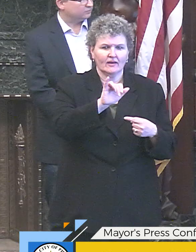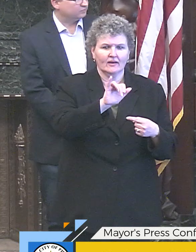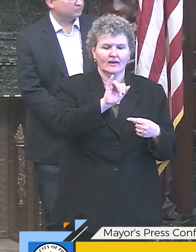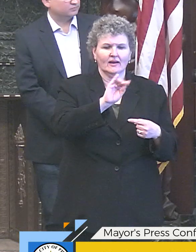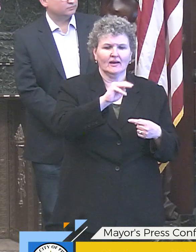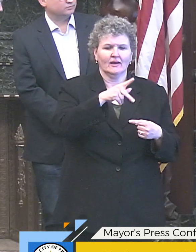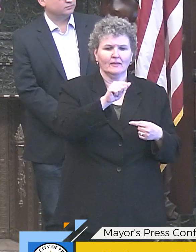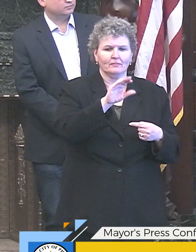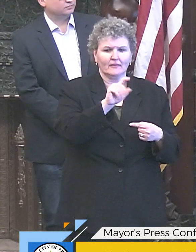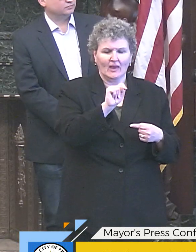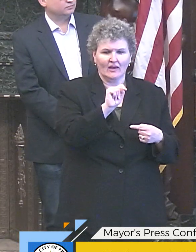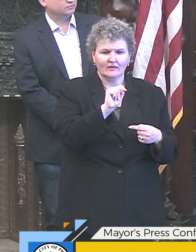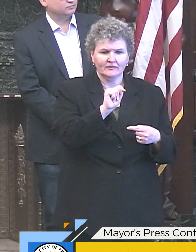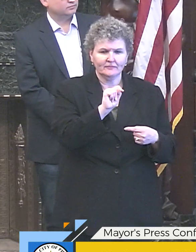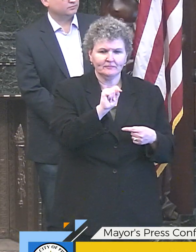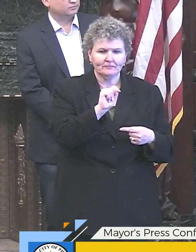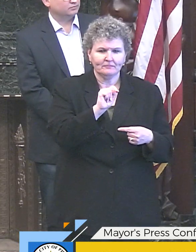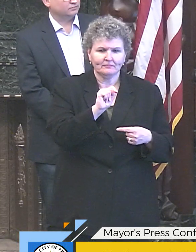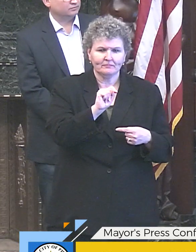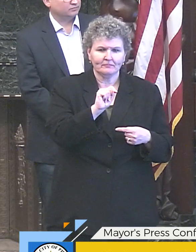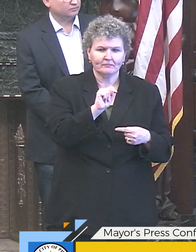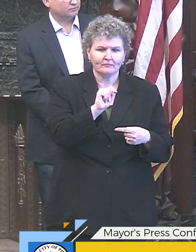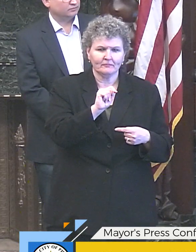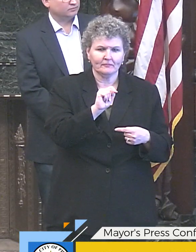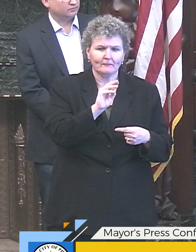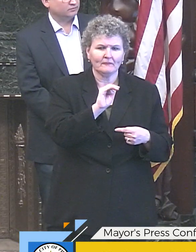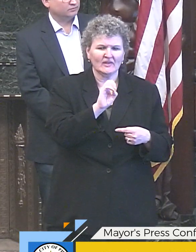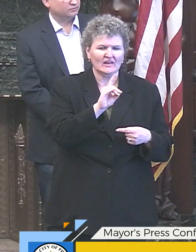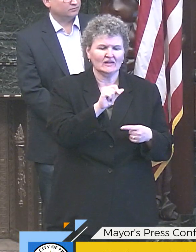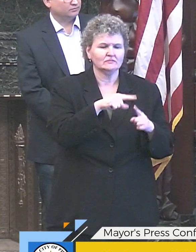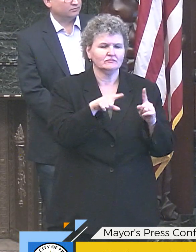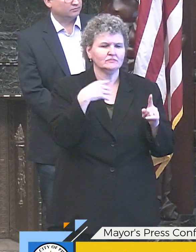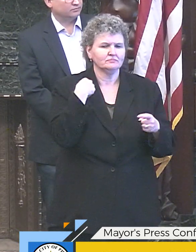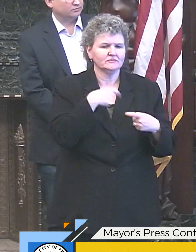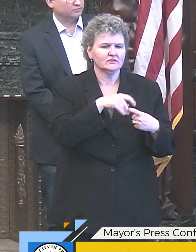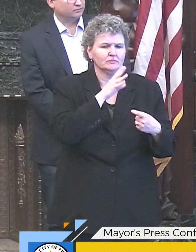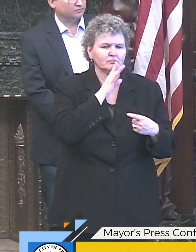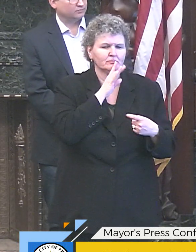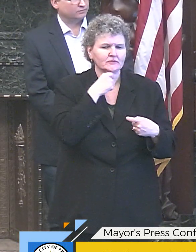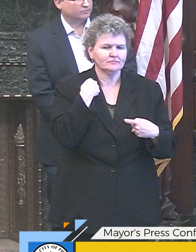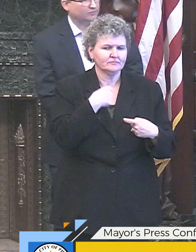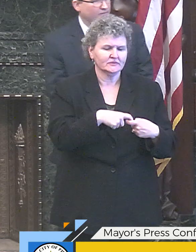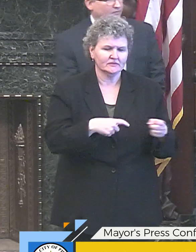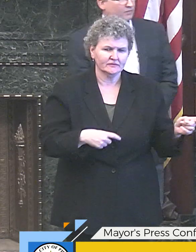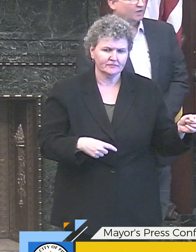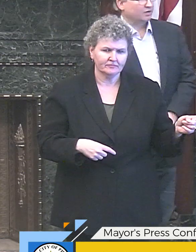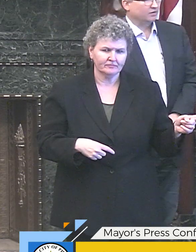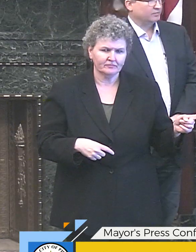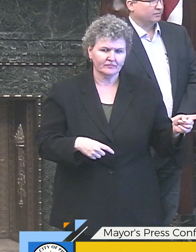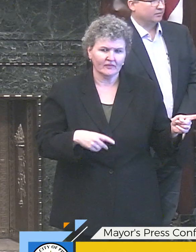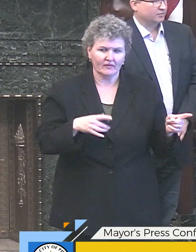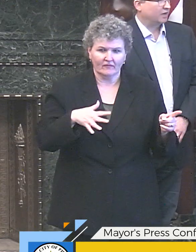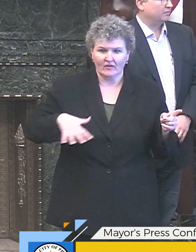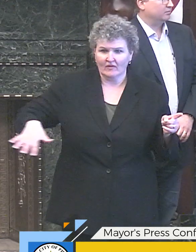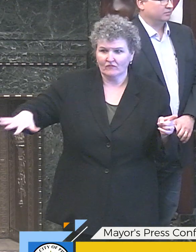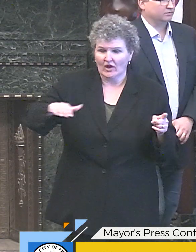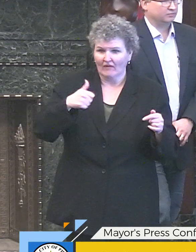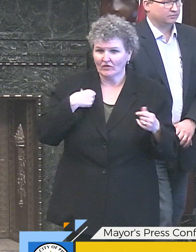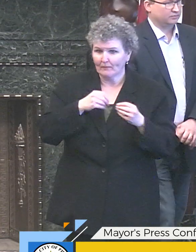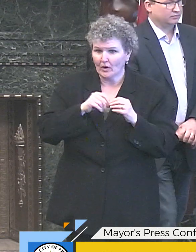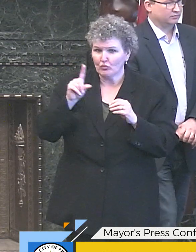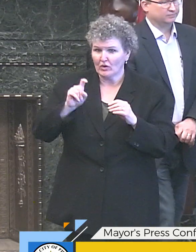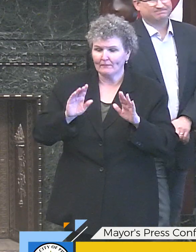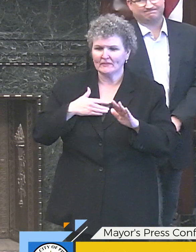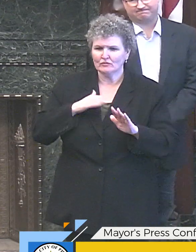ask all members of the press, if you have a question now, to raise your hand. Otherwise, we're going to conclude after Perla. Perla, you're